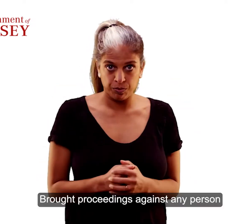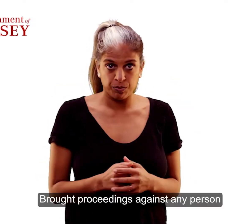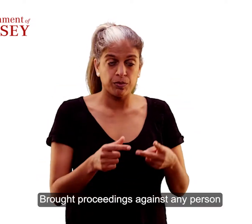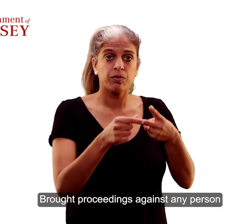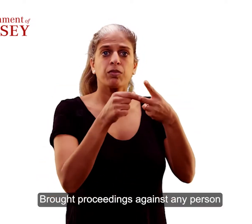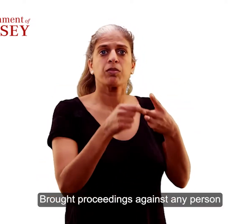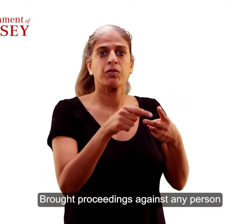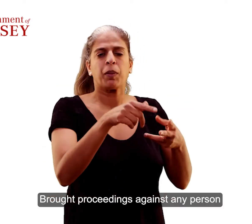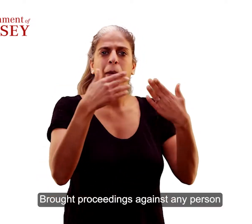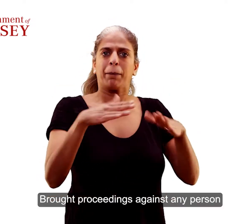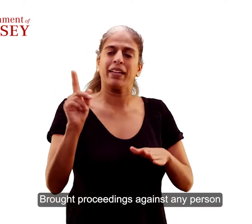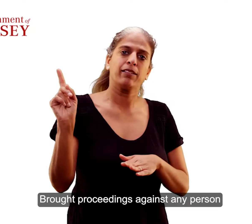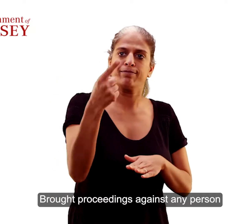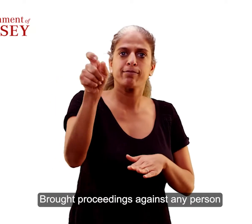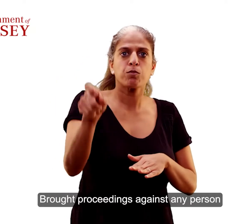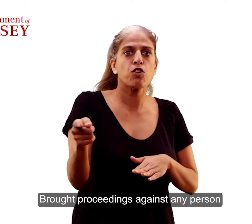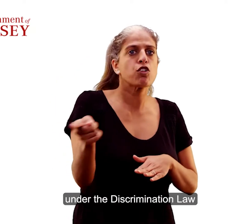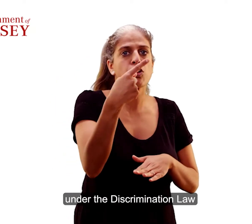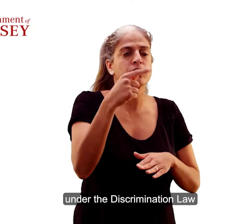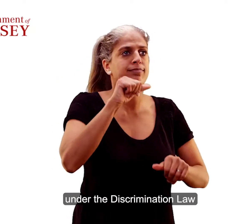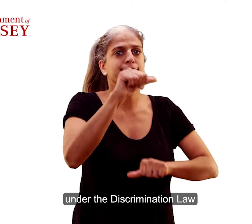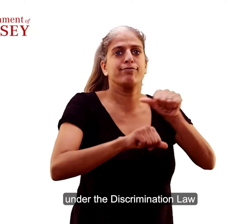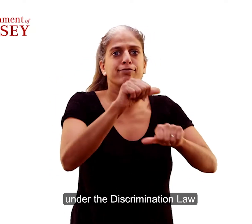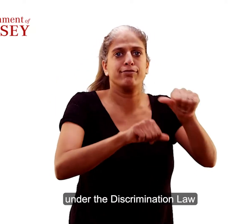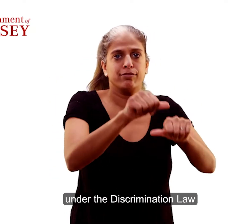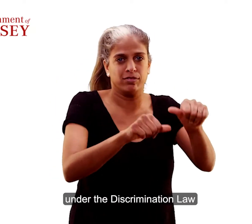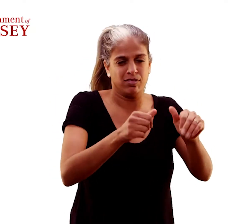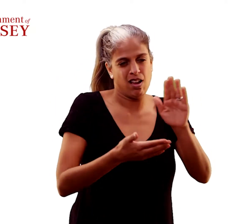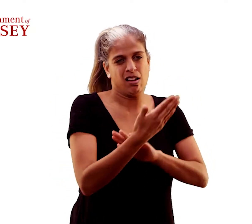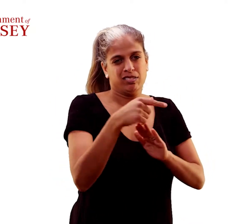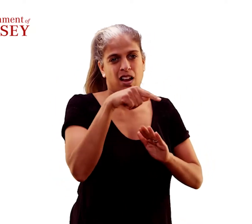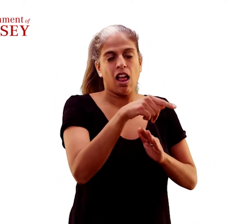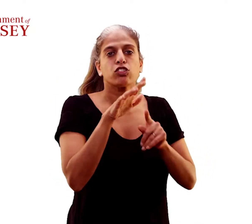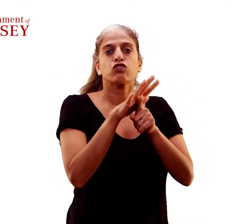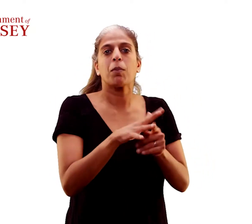brought proceedings against any person under the discrimination law,